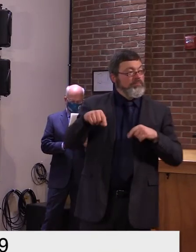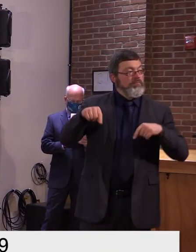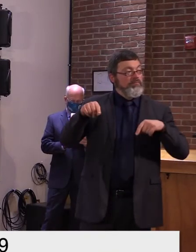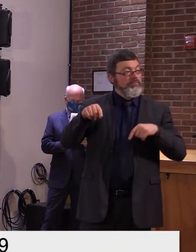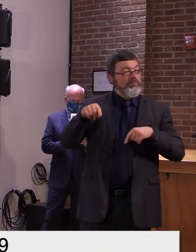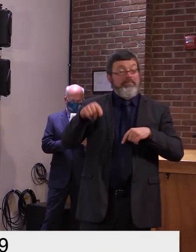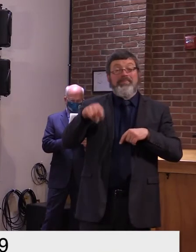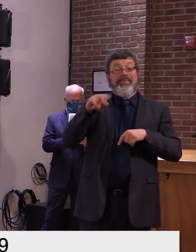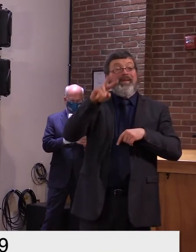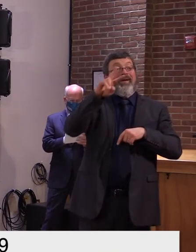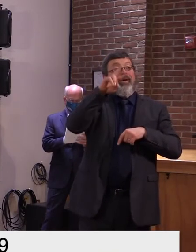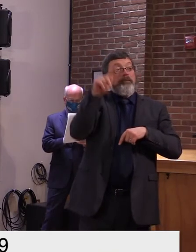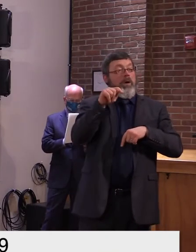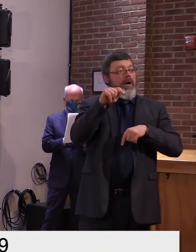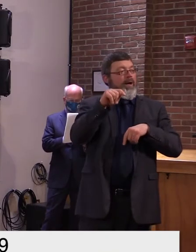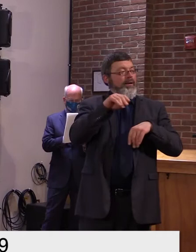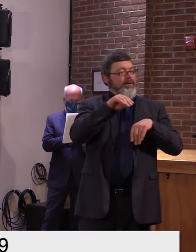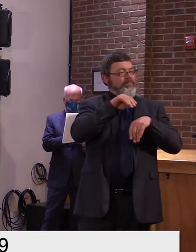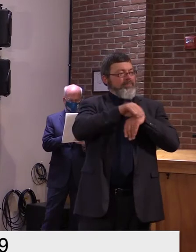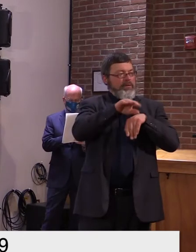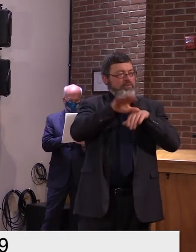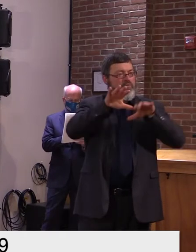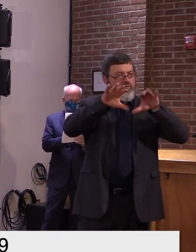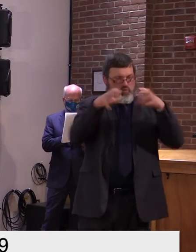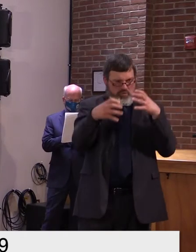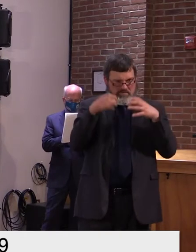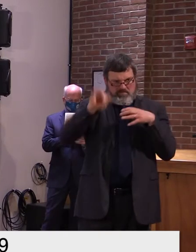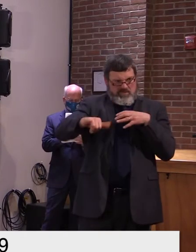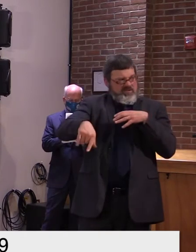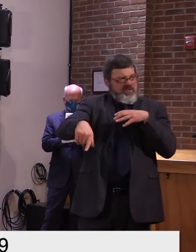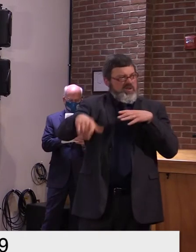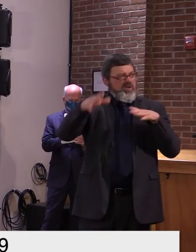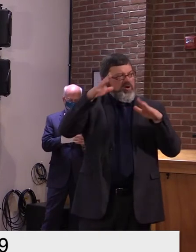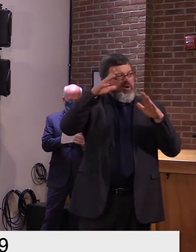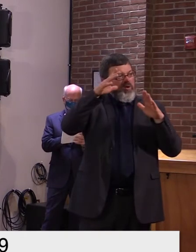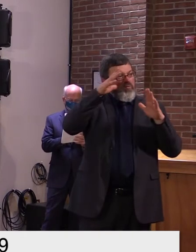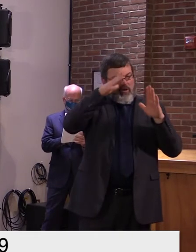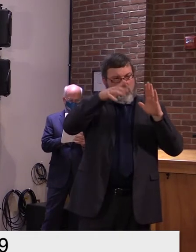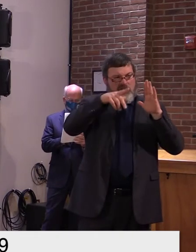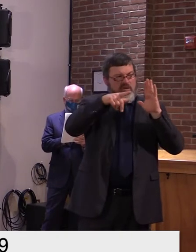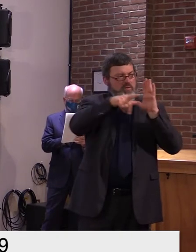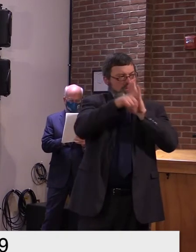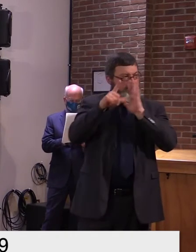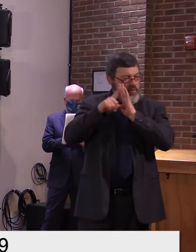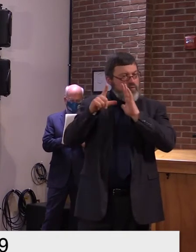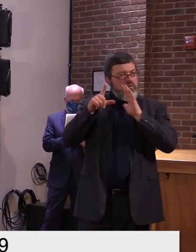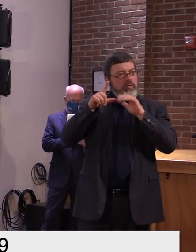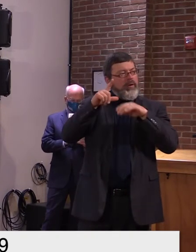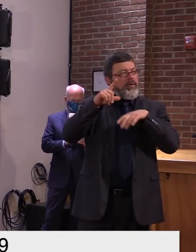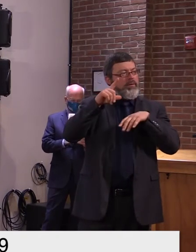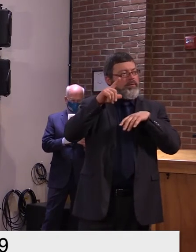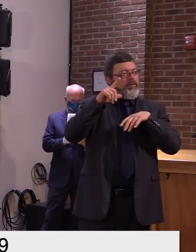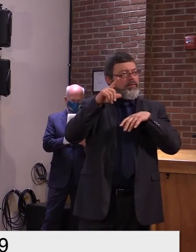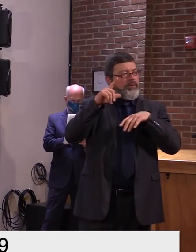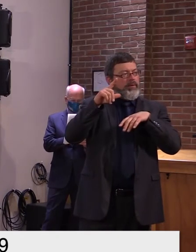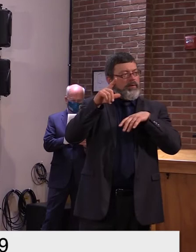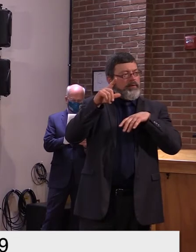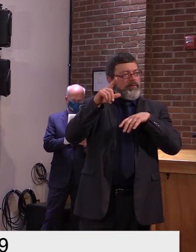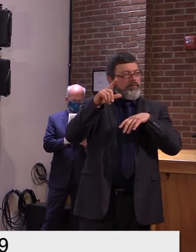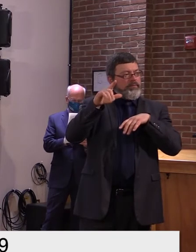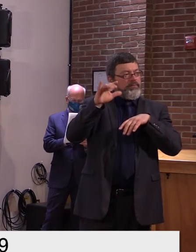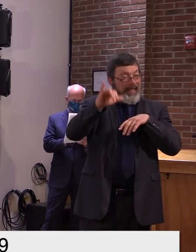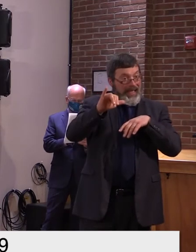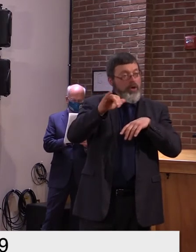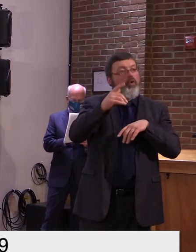be reviewing the National Advisory Group's decision on the 1B priority group. Do you